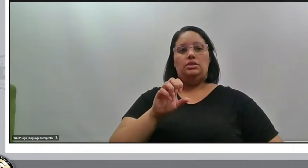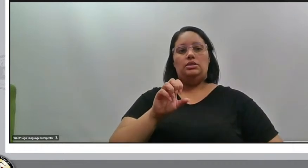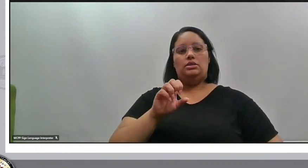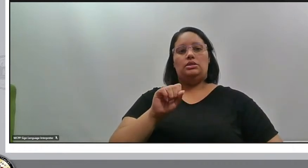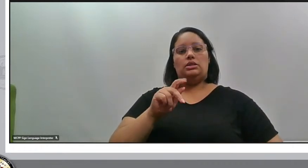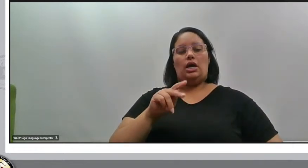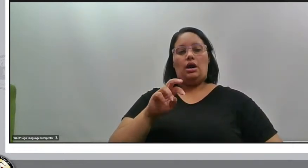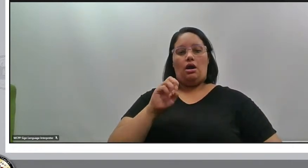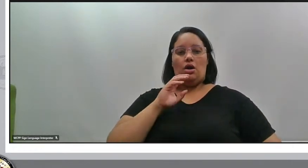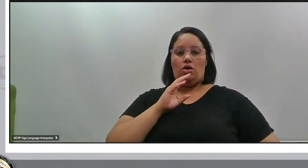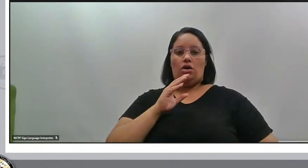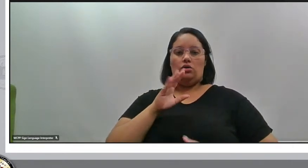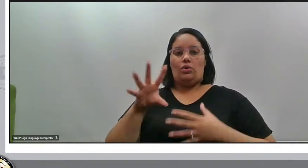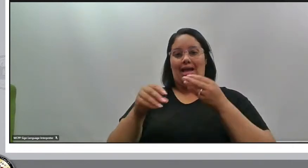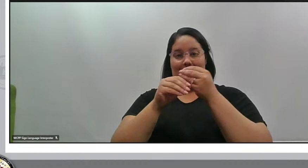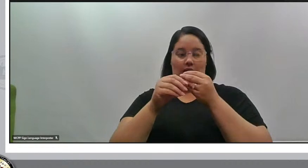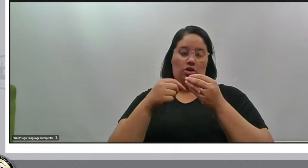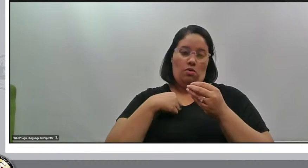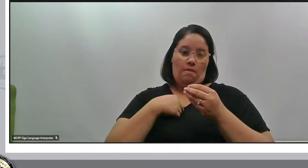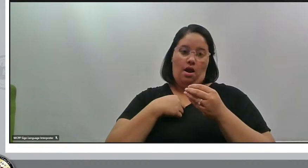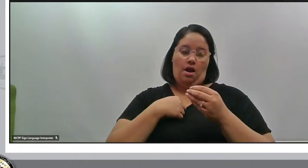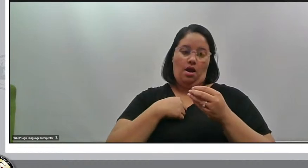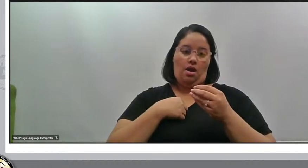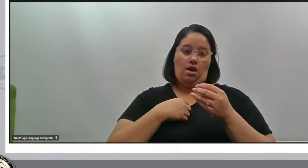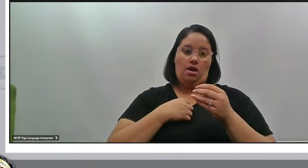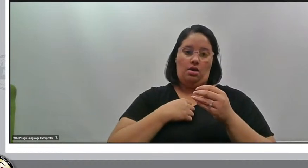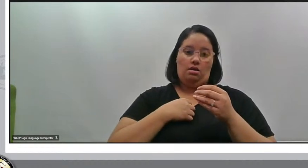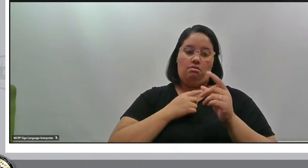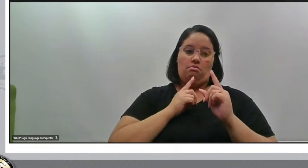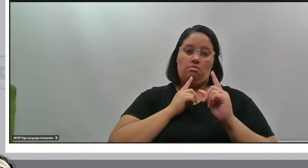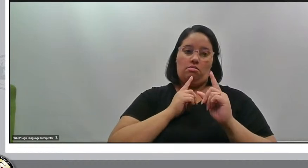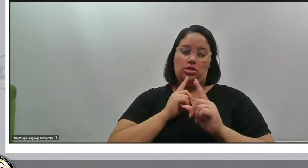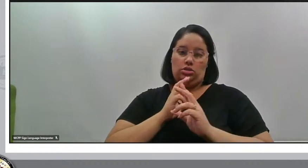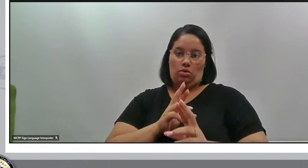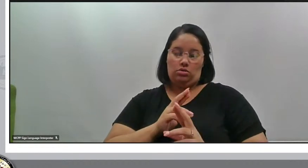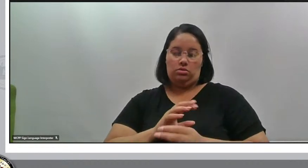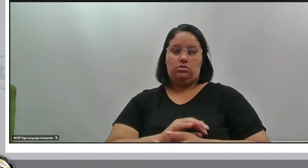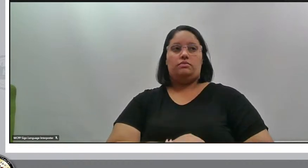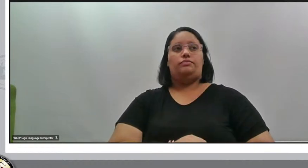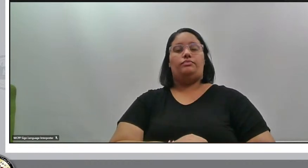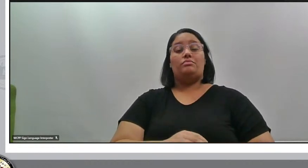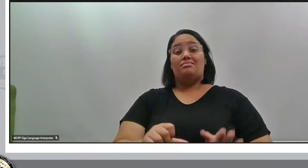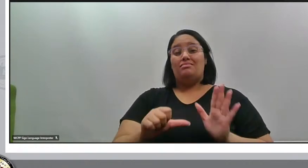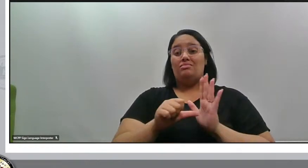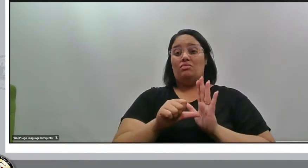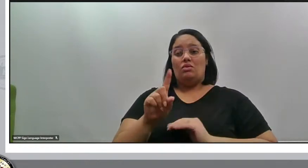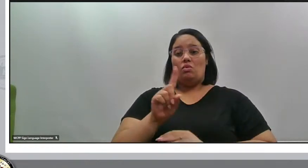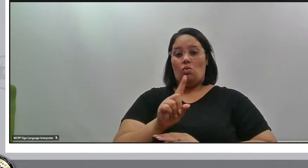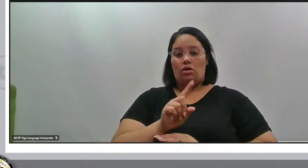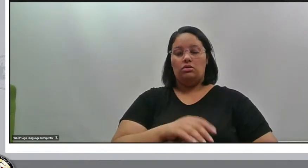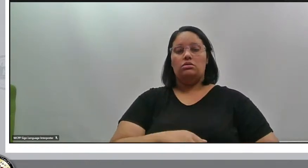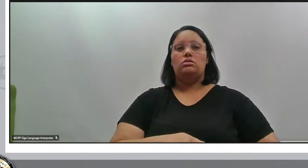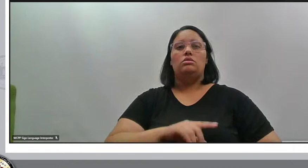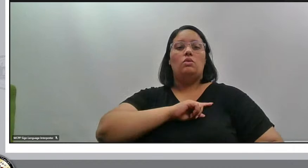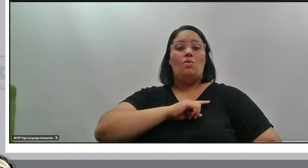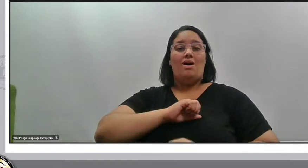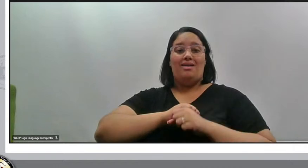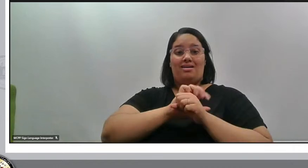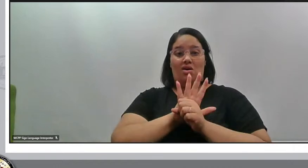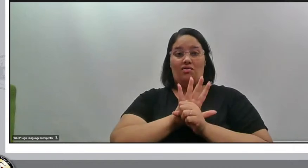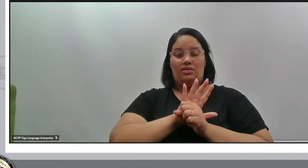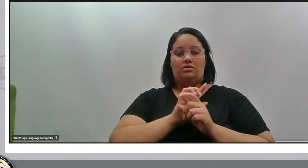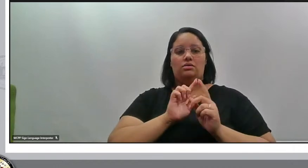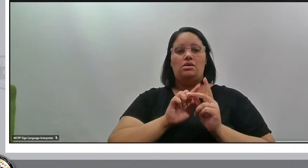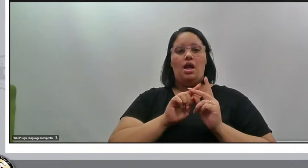my input. I think, Chair, what is also important is that within the context of COVID-19 and this